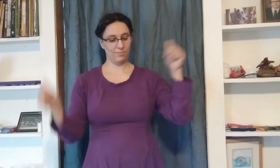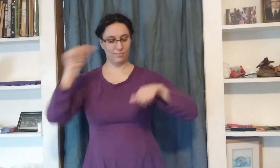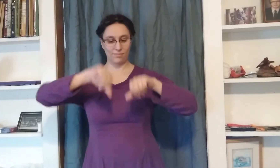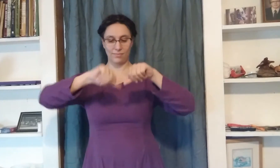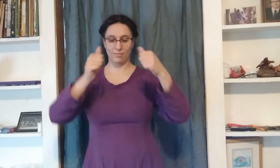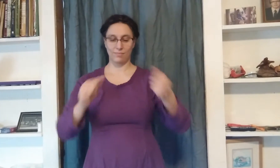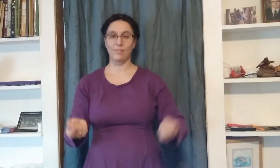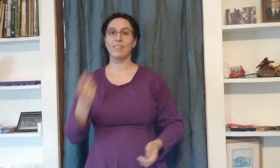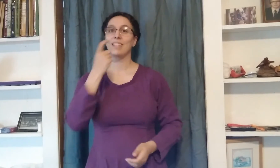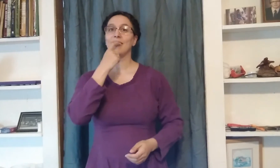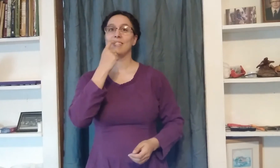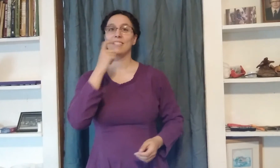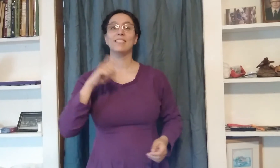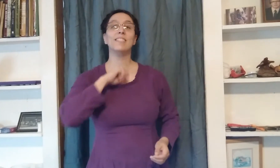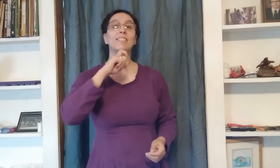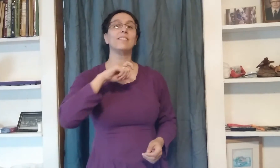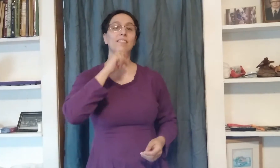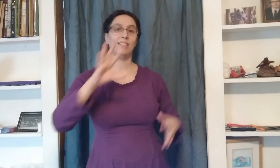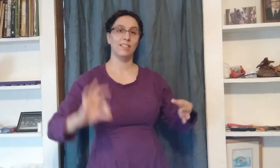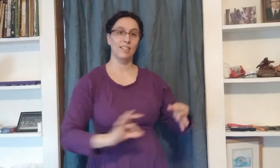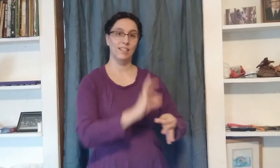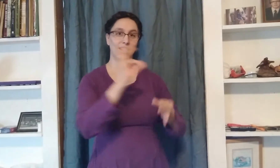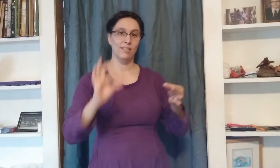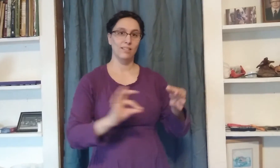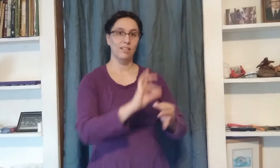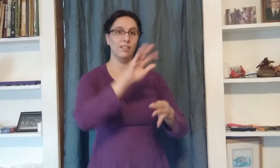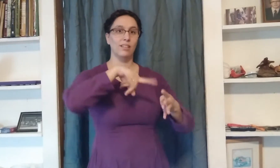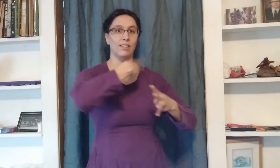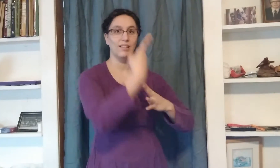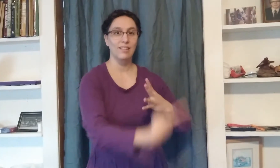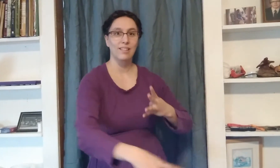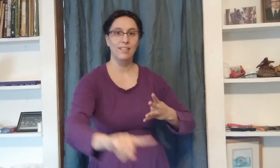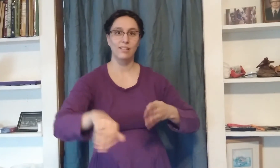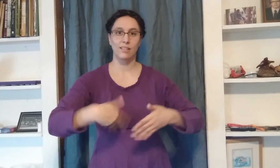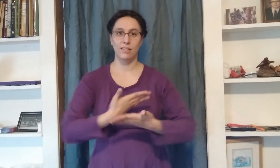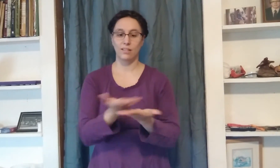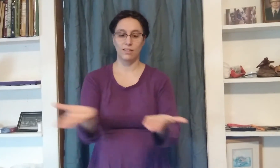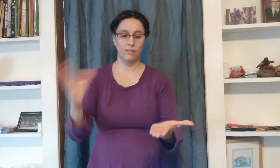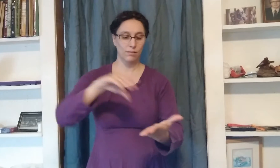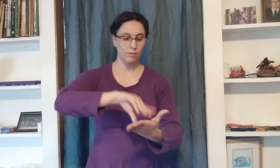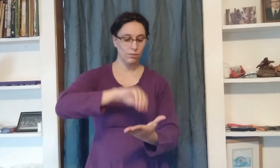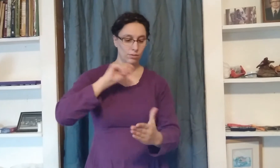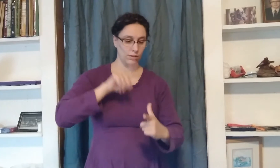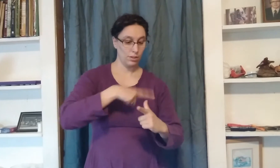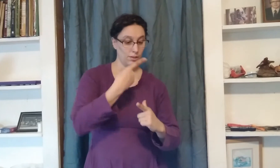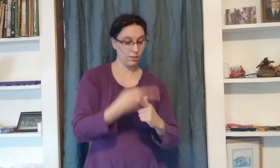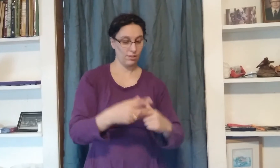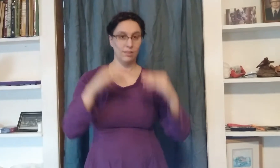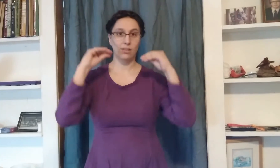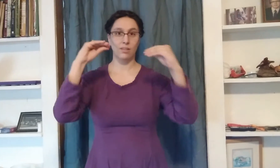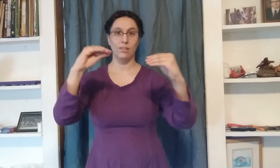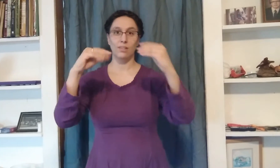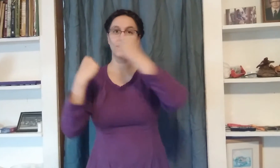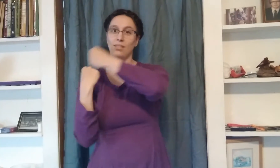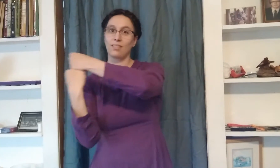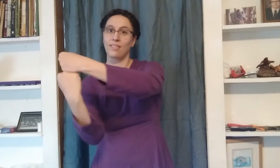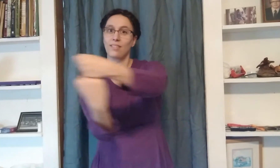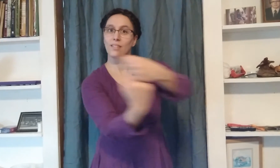glass, shaping metal, and thread to our arts. We are learning, then teaching, all playing